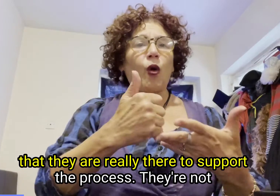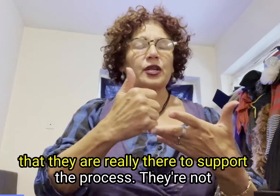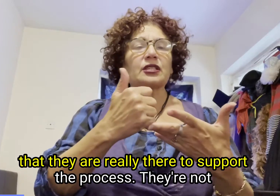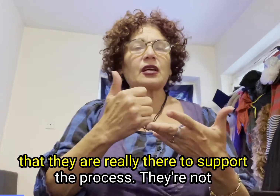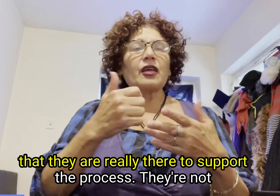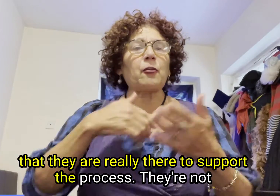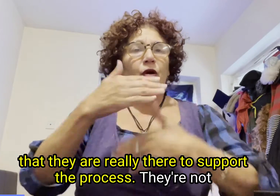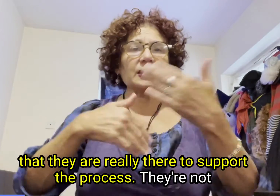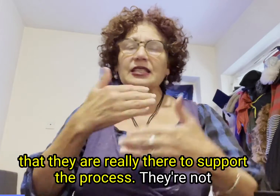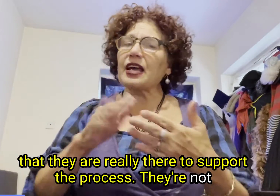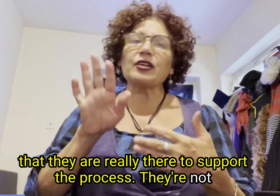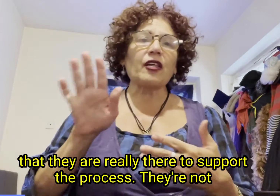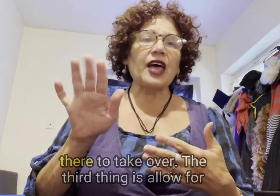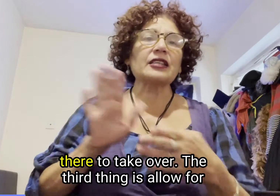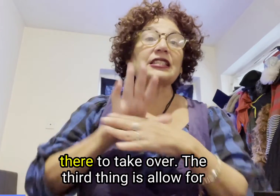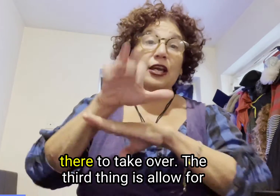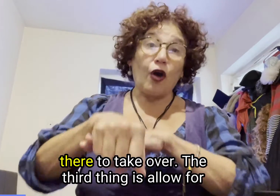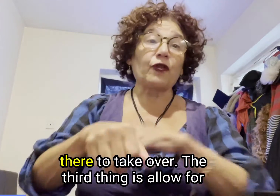support the process. They are not there to take over.